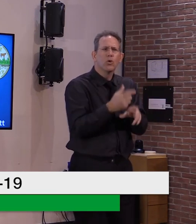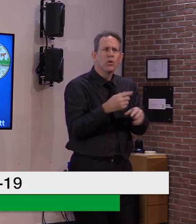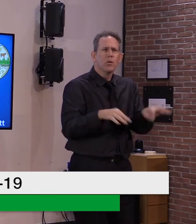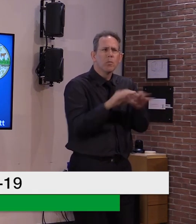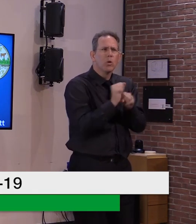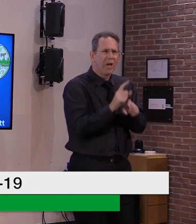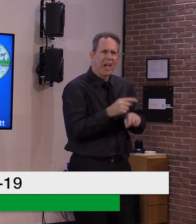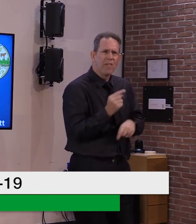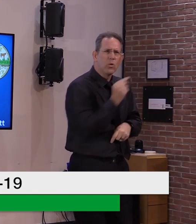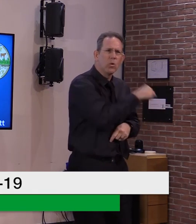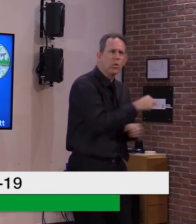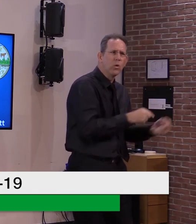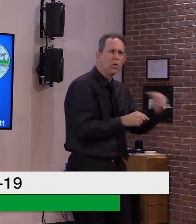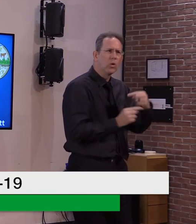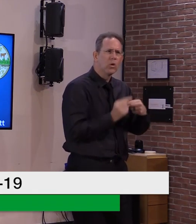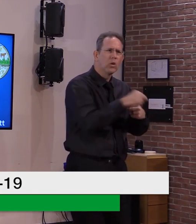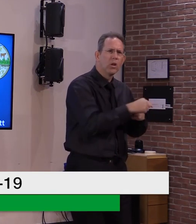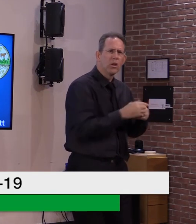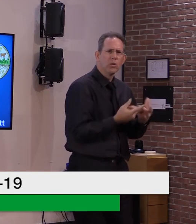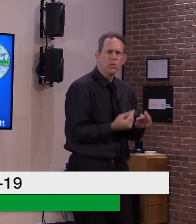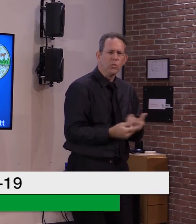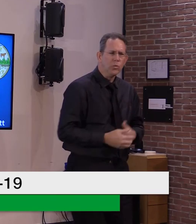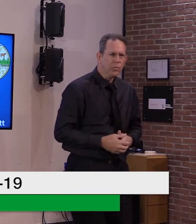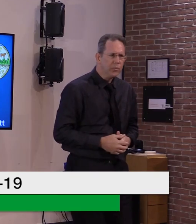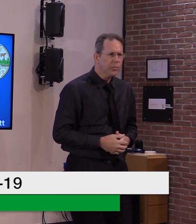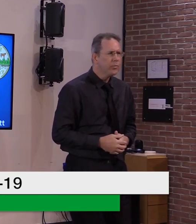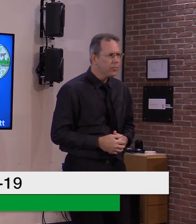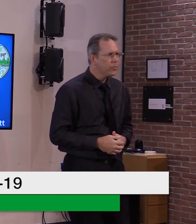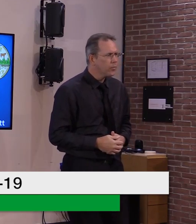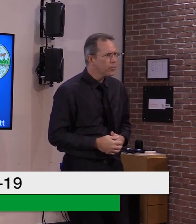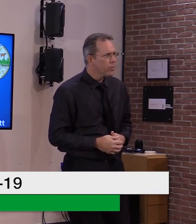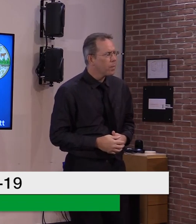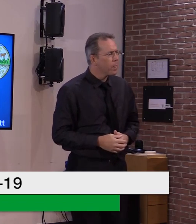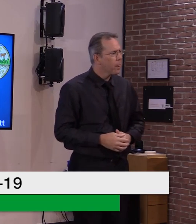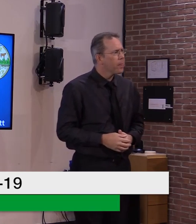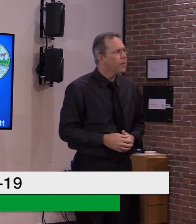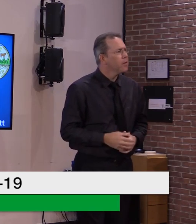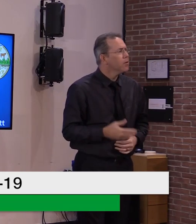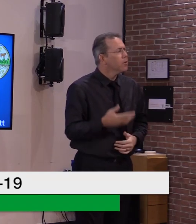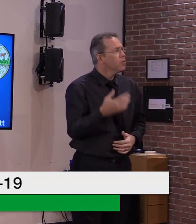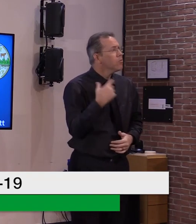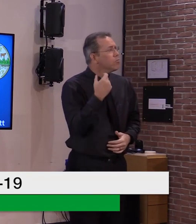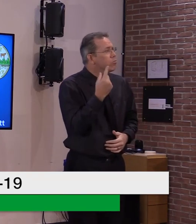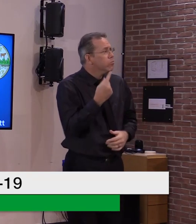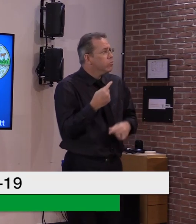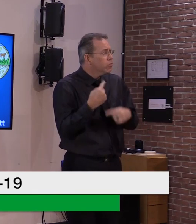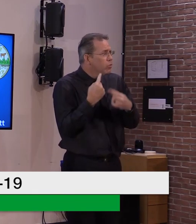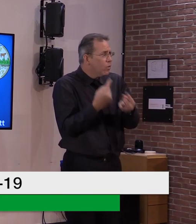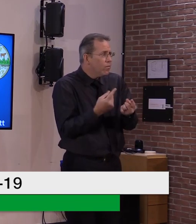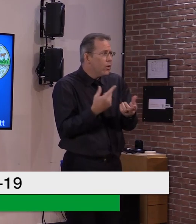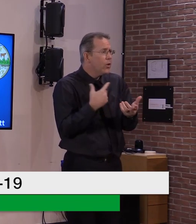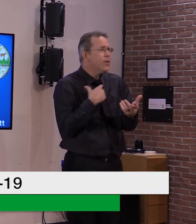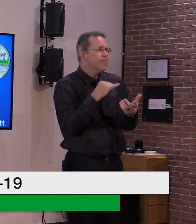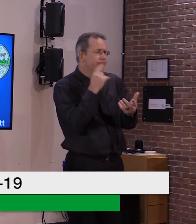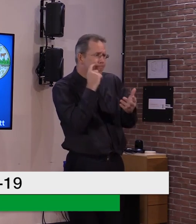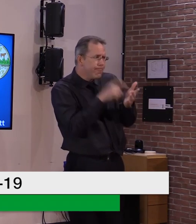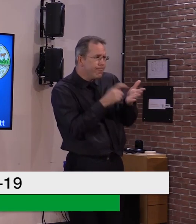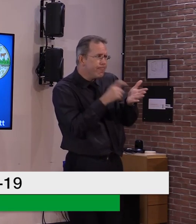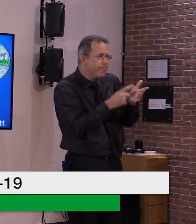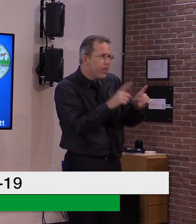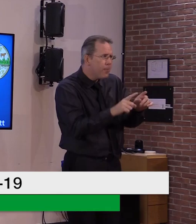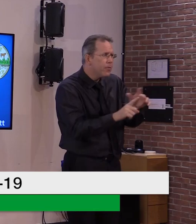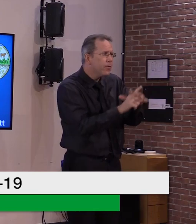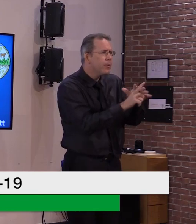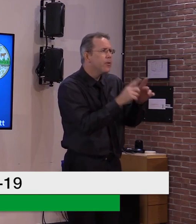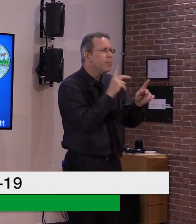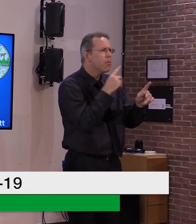corner of the state yeah i think i think almost all of those initial cases were related to essential travel